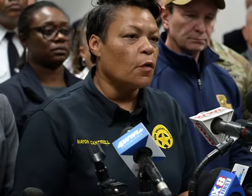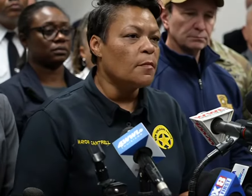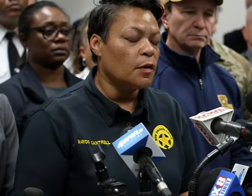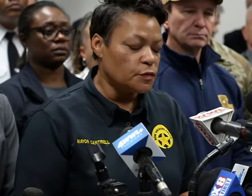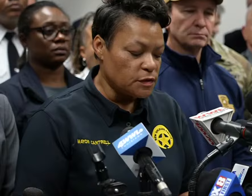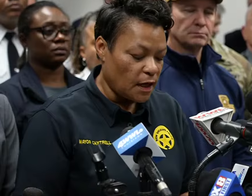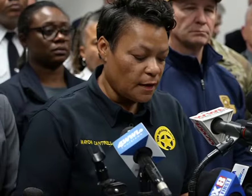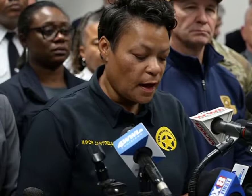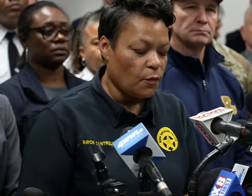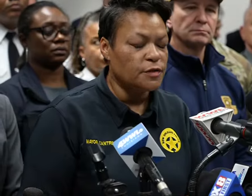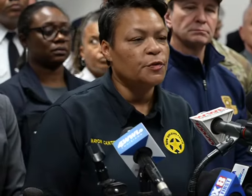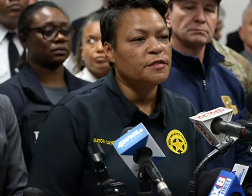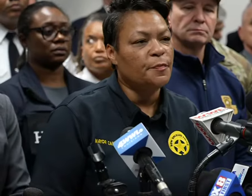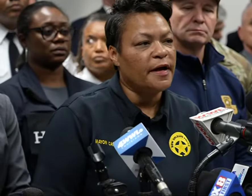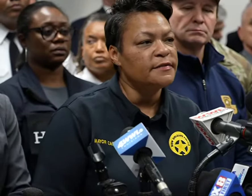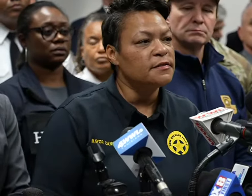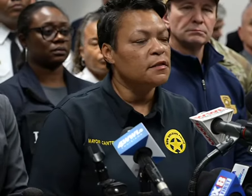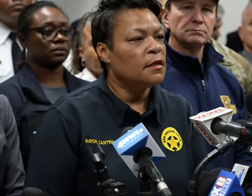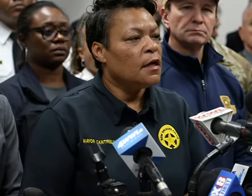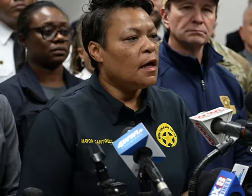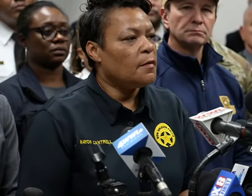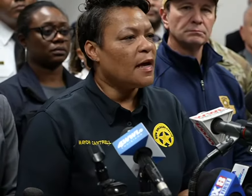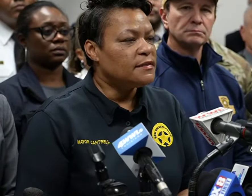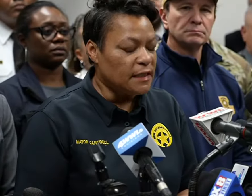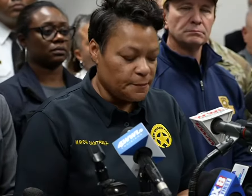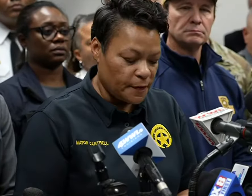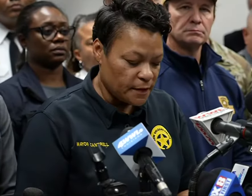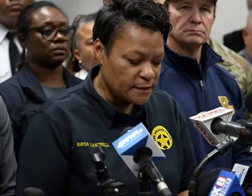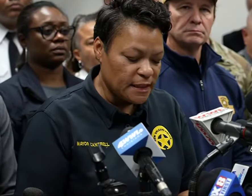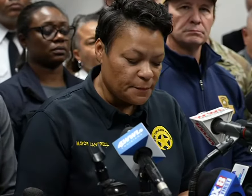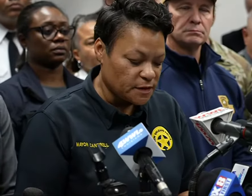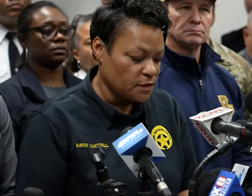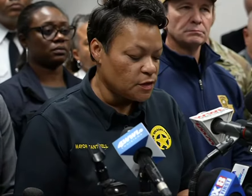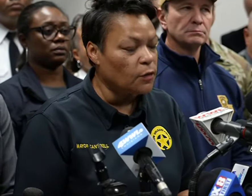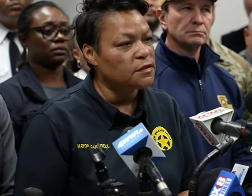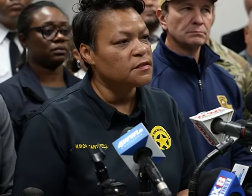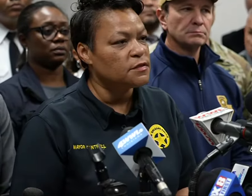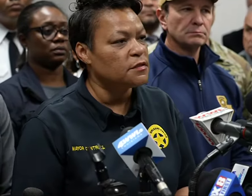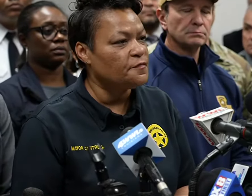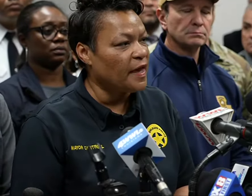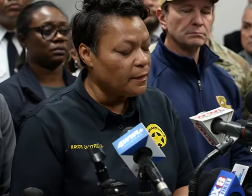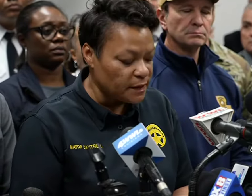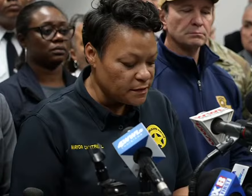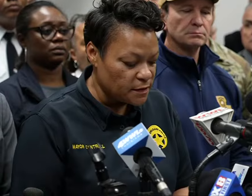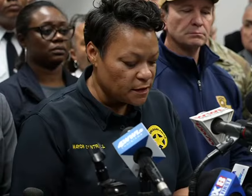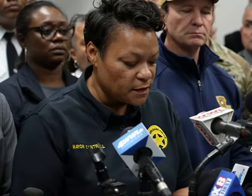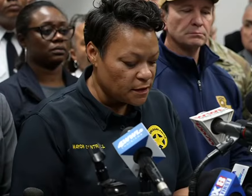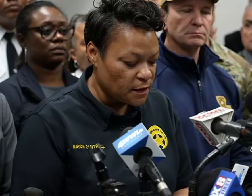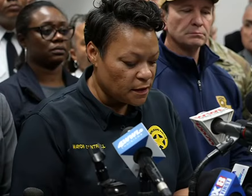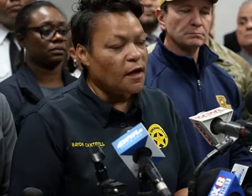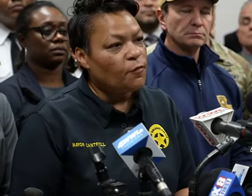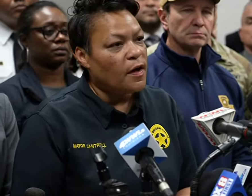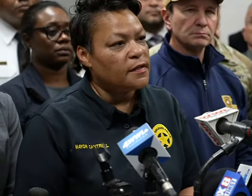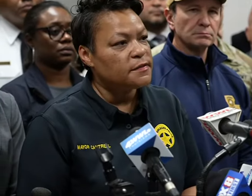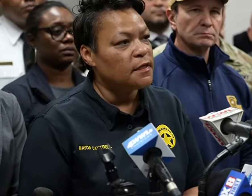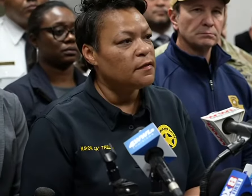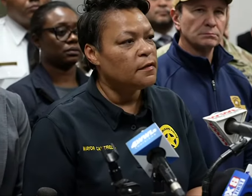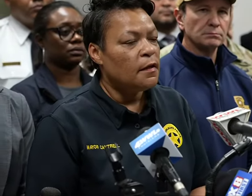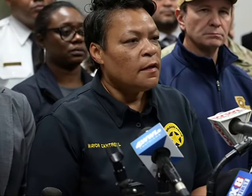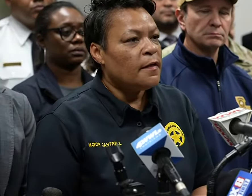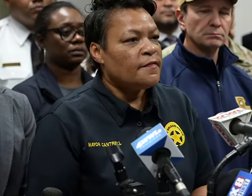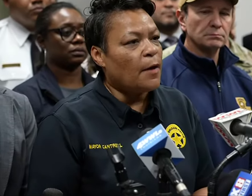and foremost, I want to express my deepest condolences to the families and loved